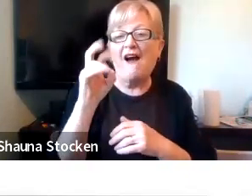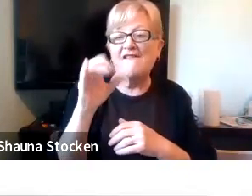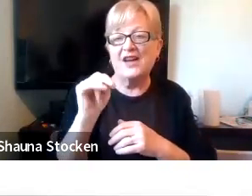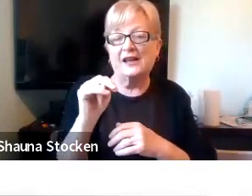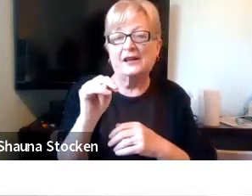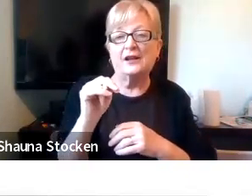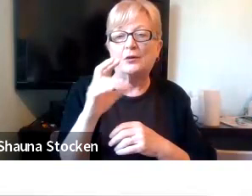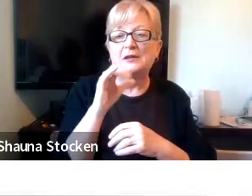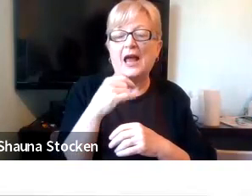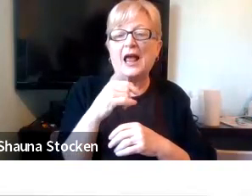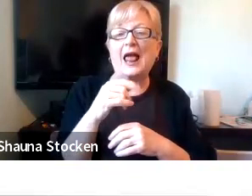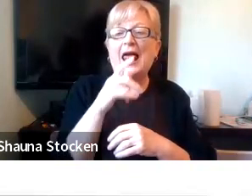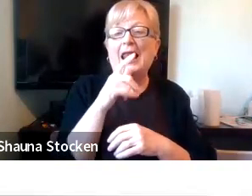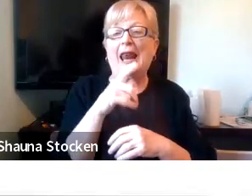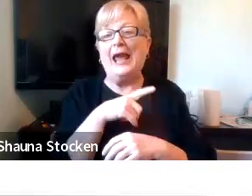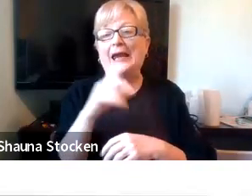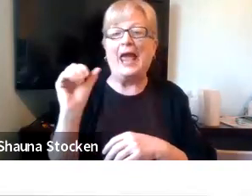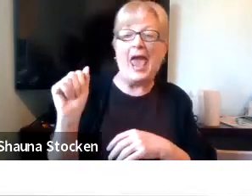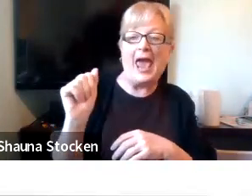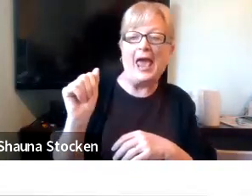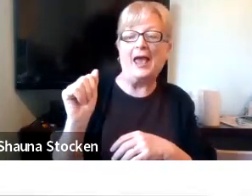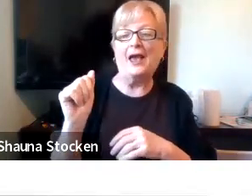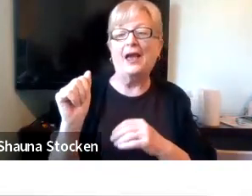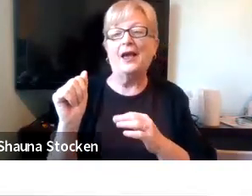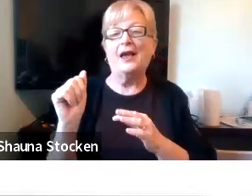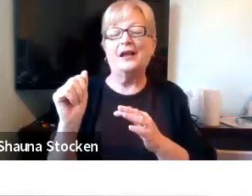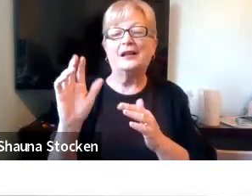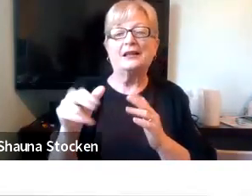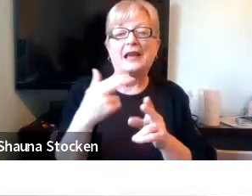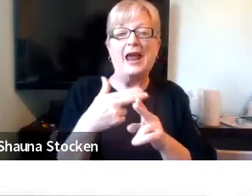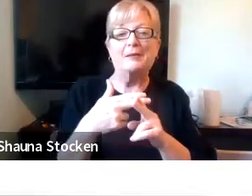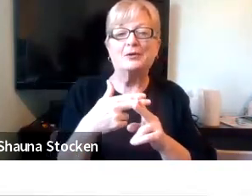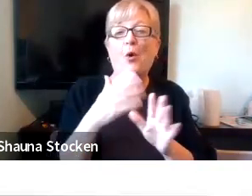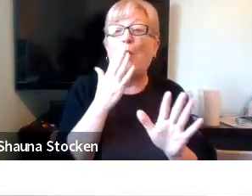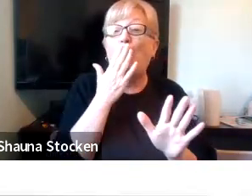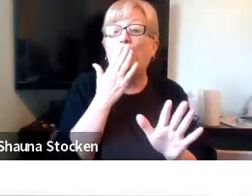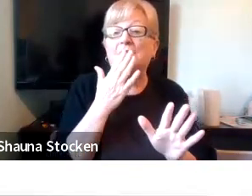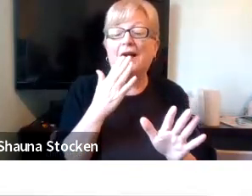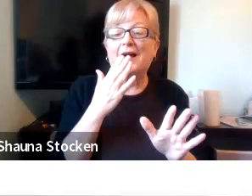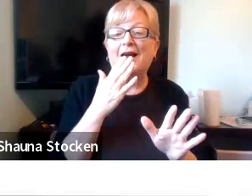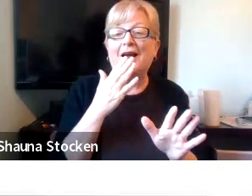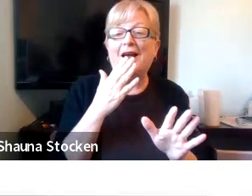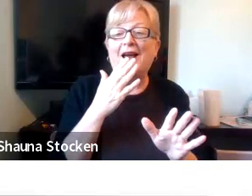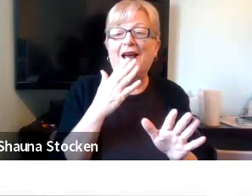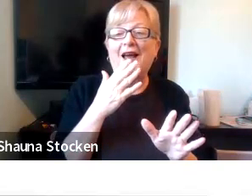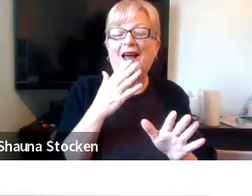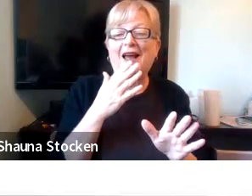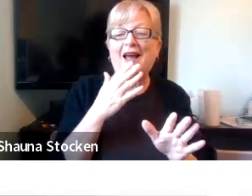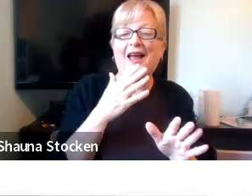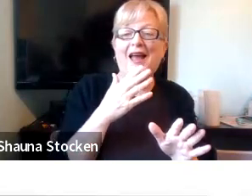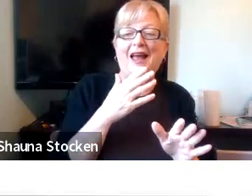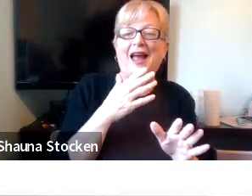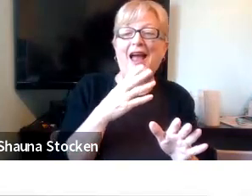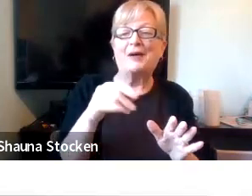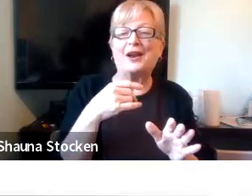Lady A as the name of the oven to accidentally turn it on. I'm actually not going to use the name of my oven. I'm going to